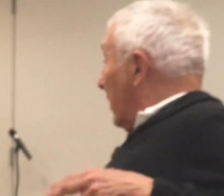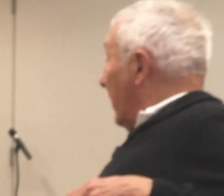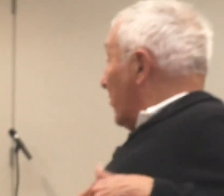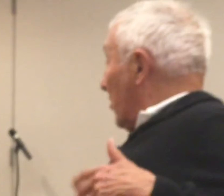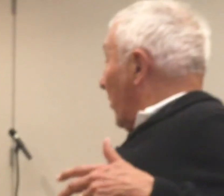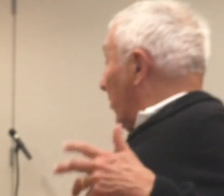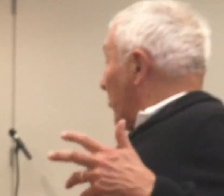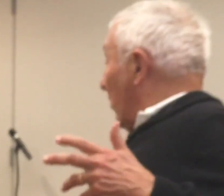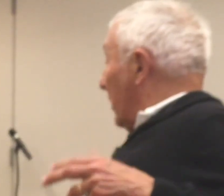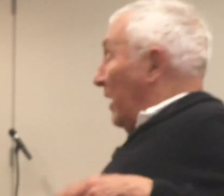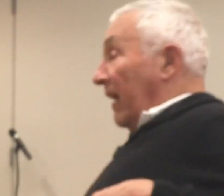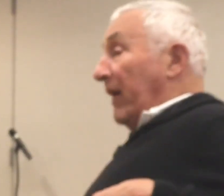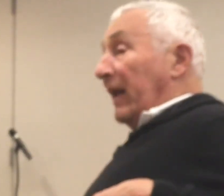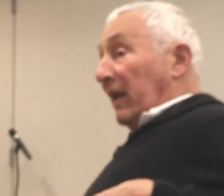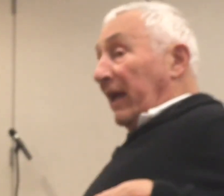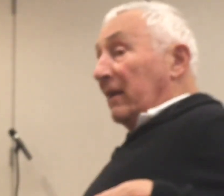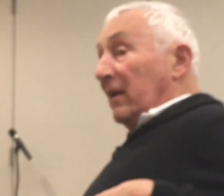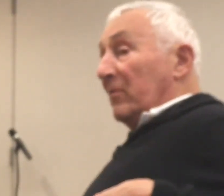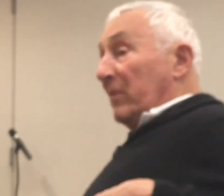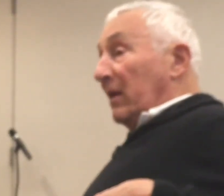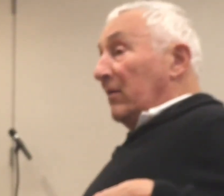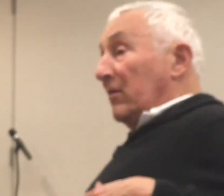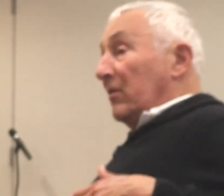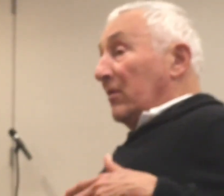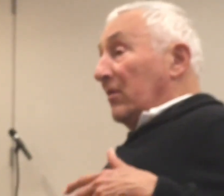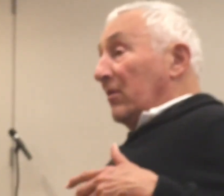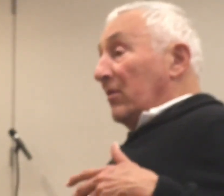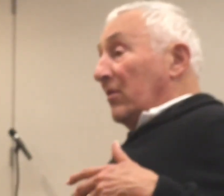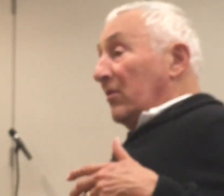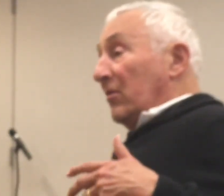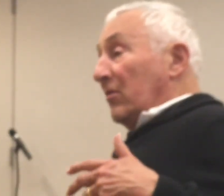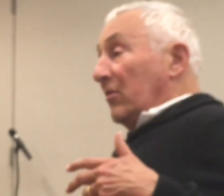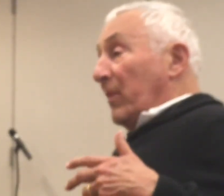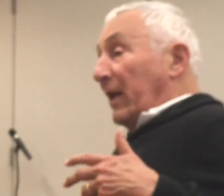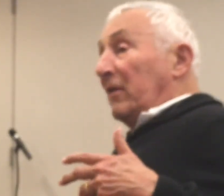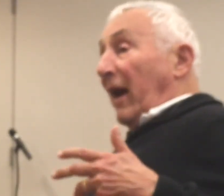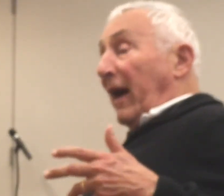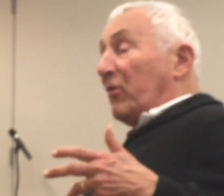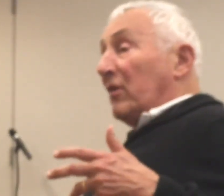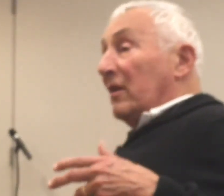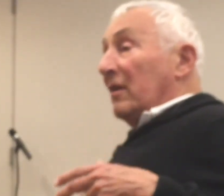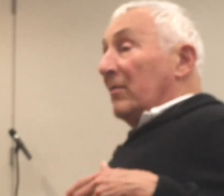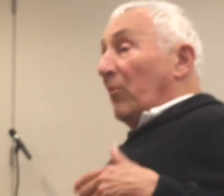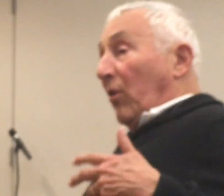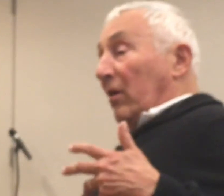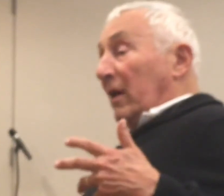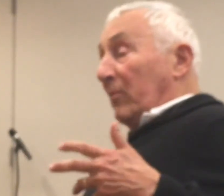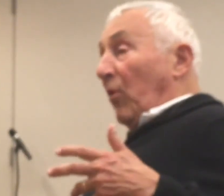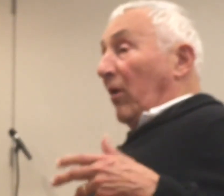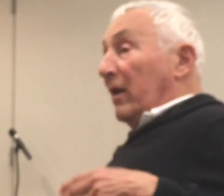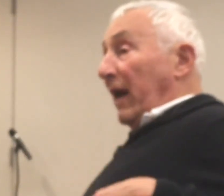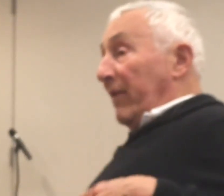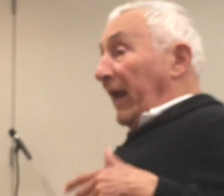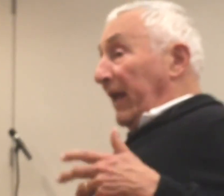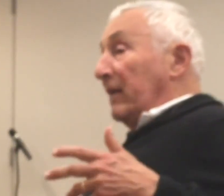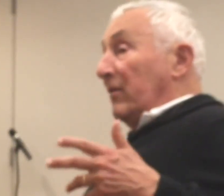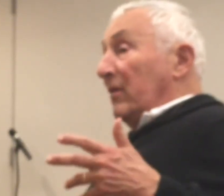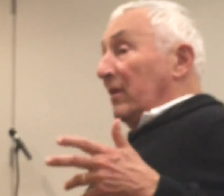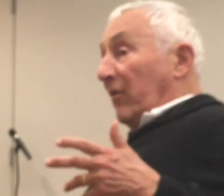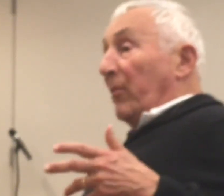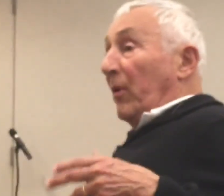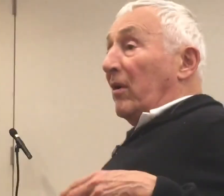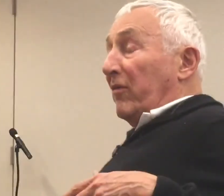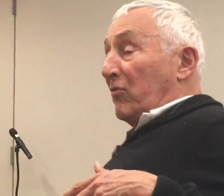work, and so on. And that led me to begin to ask more and more, and that